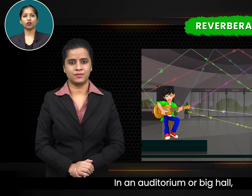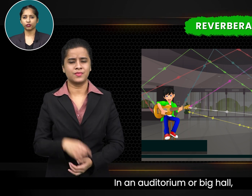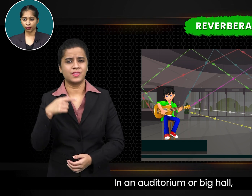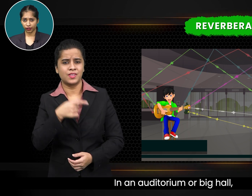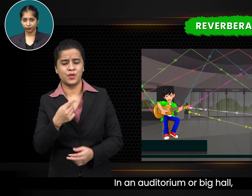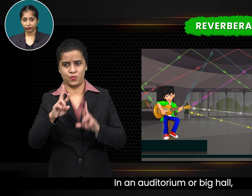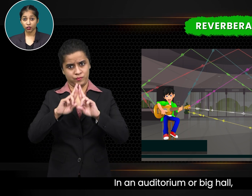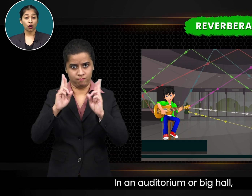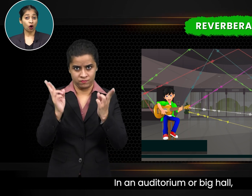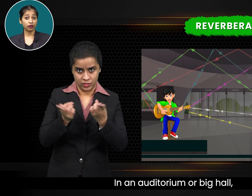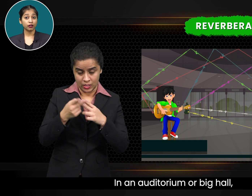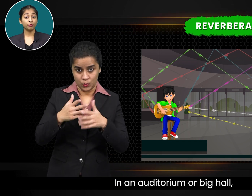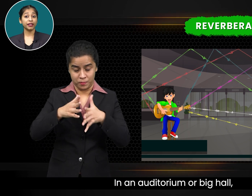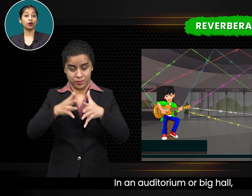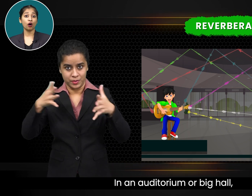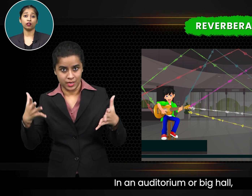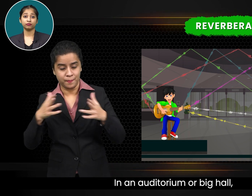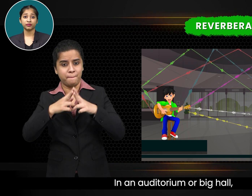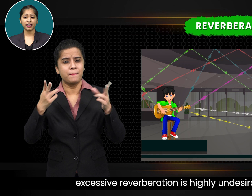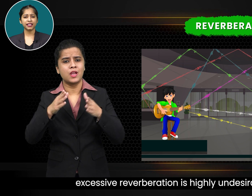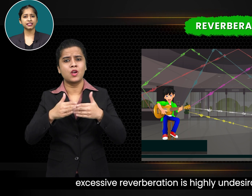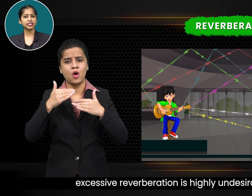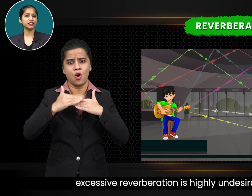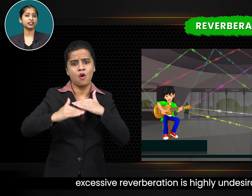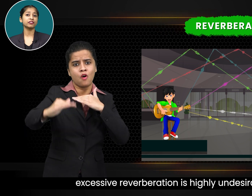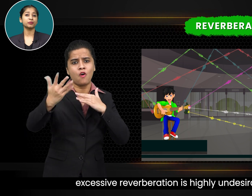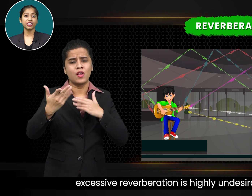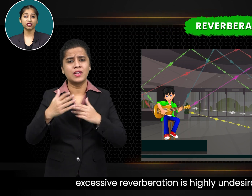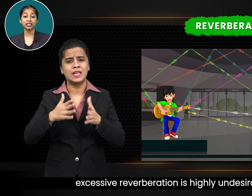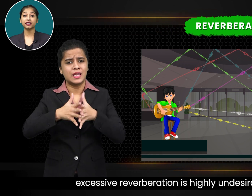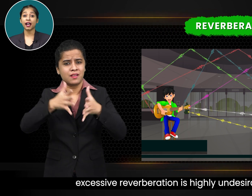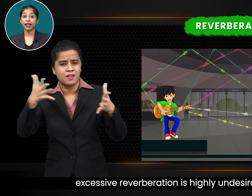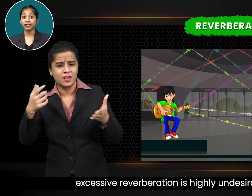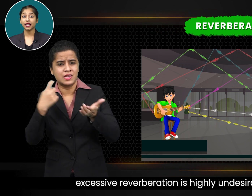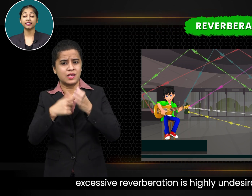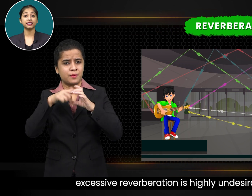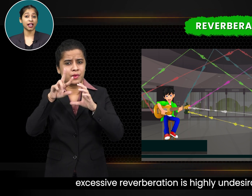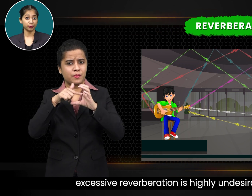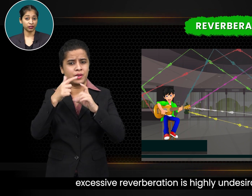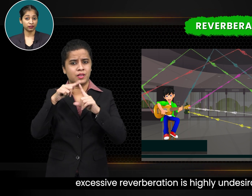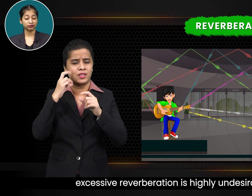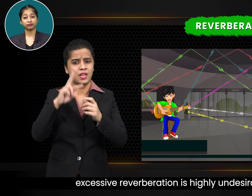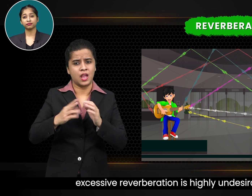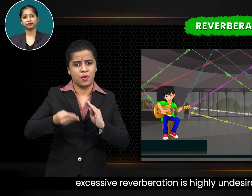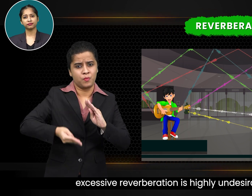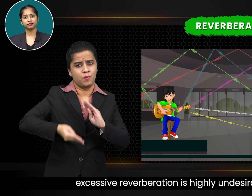In an auditorium or big hall, excessive reverberation is highly